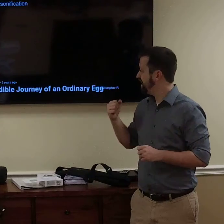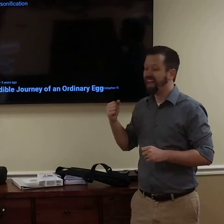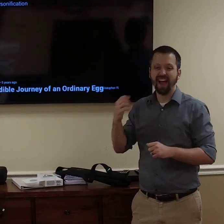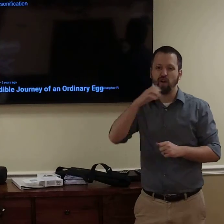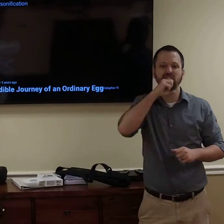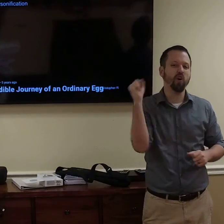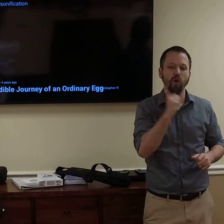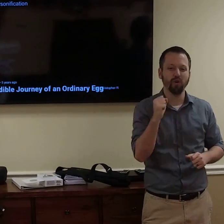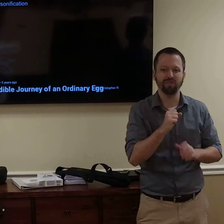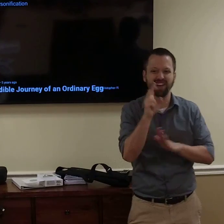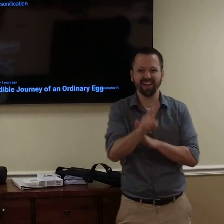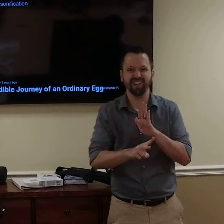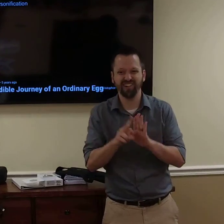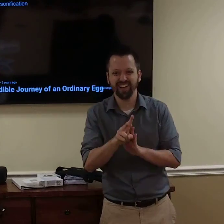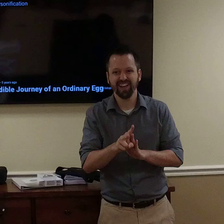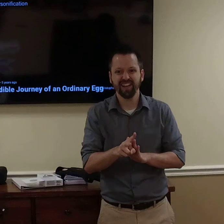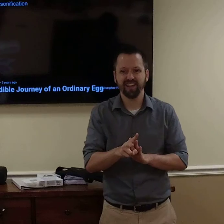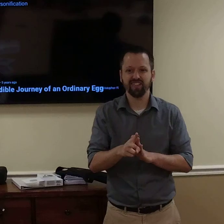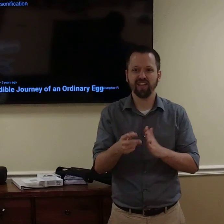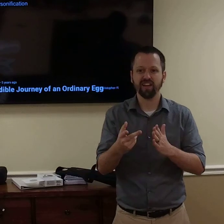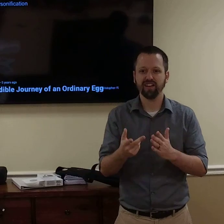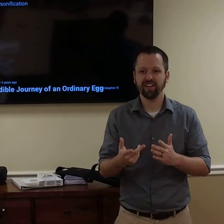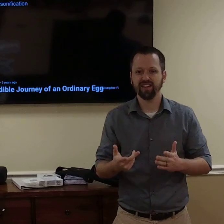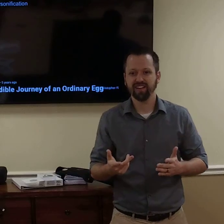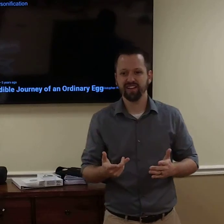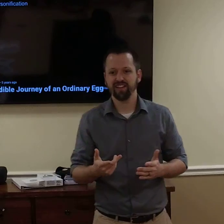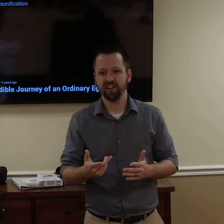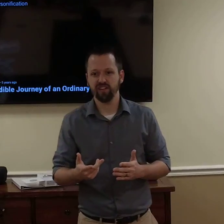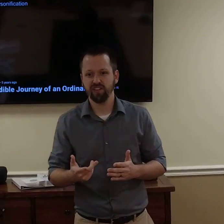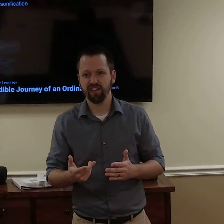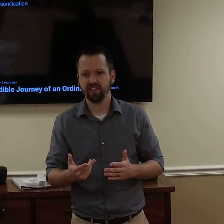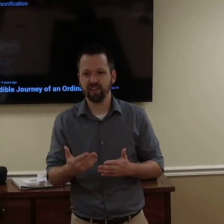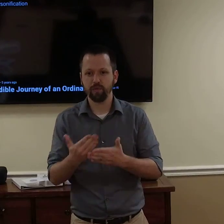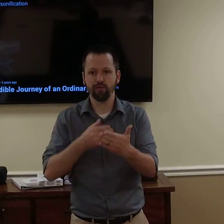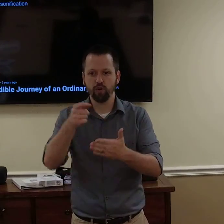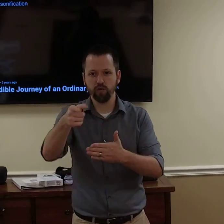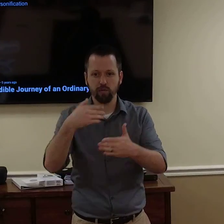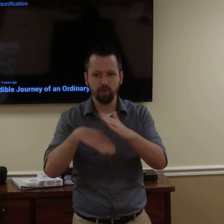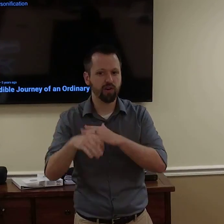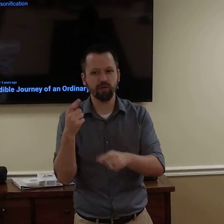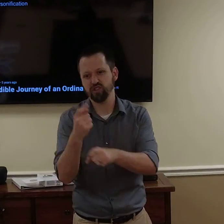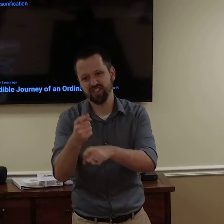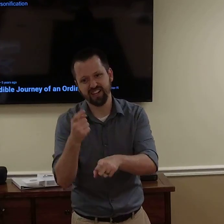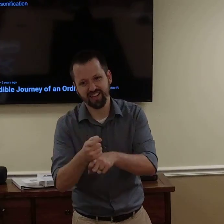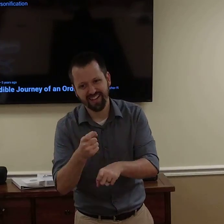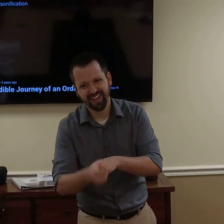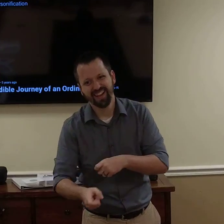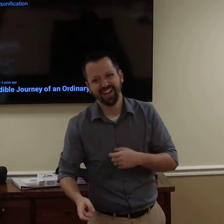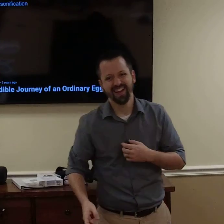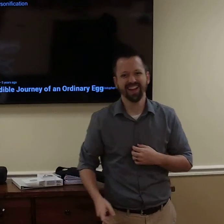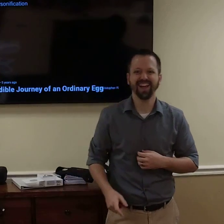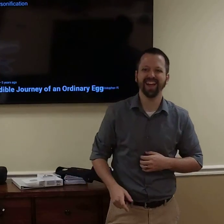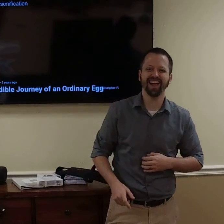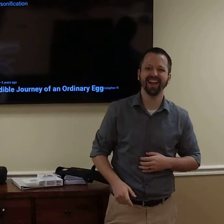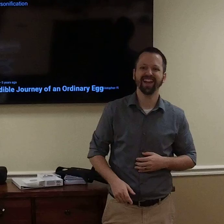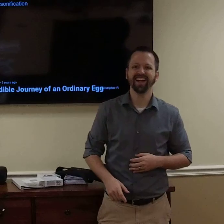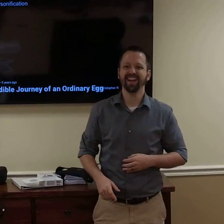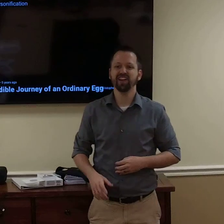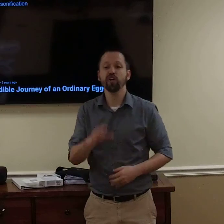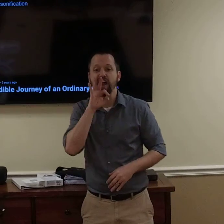yeah, I know, it's an whole video. It's like, it's like before you were born. No, I'm just kidding. You're 9,